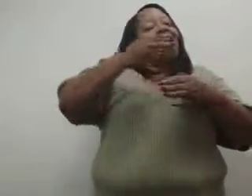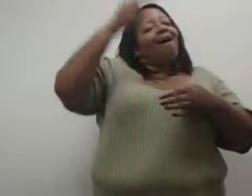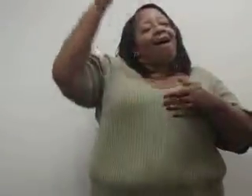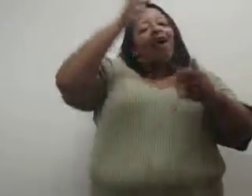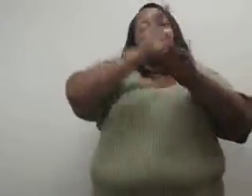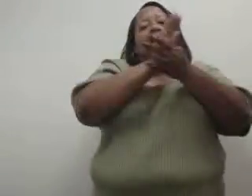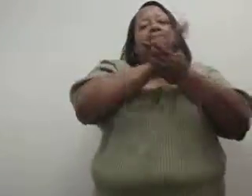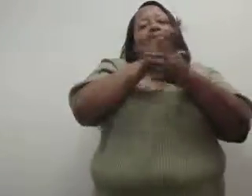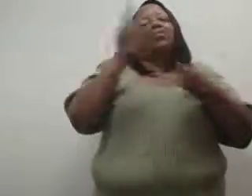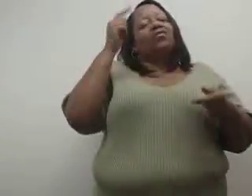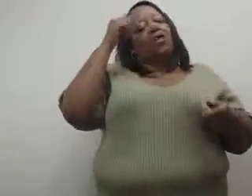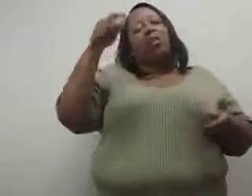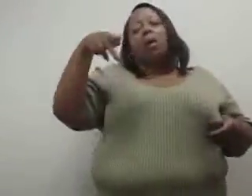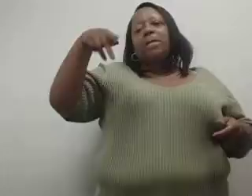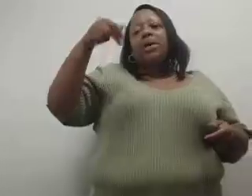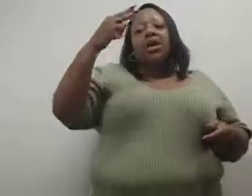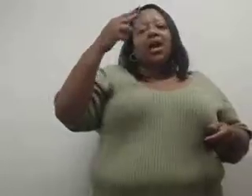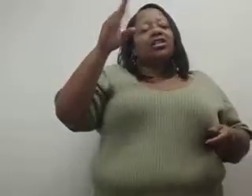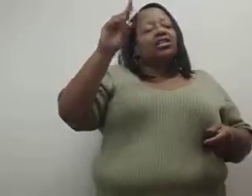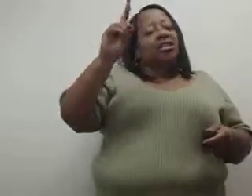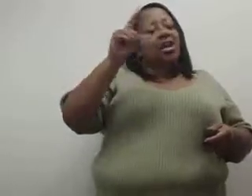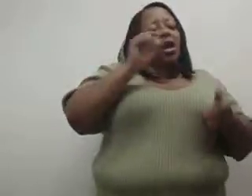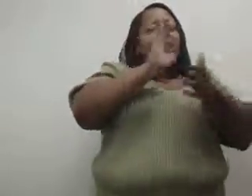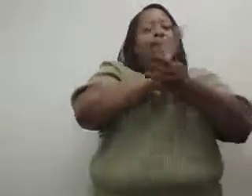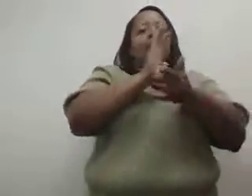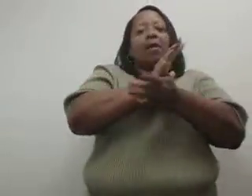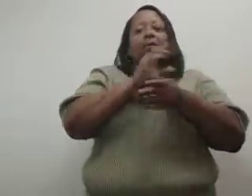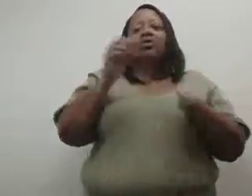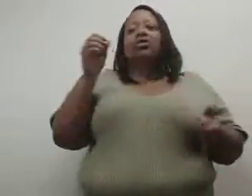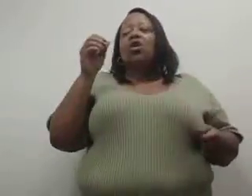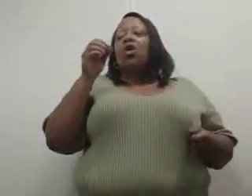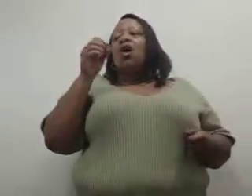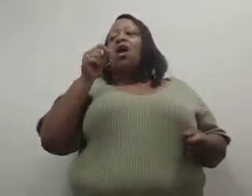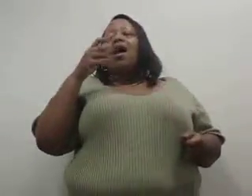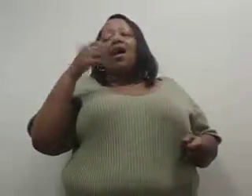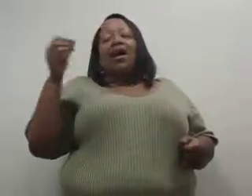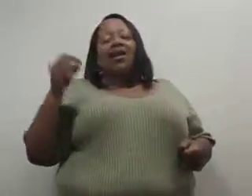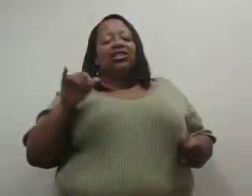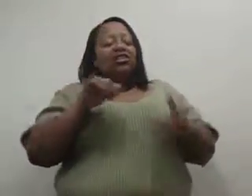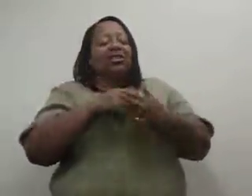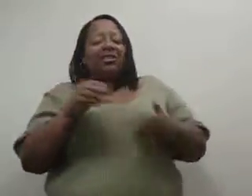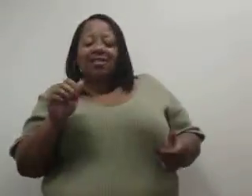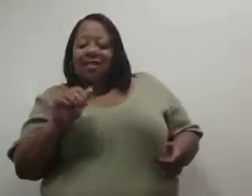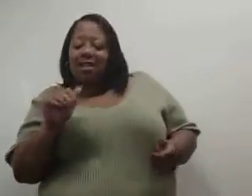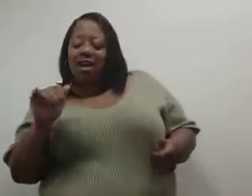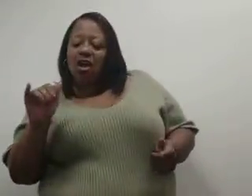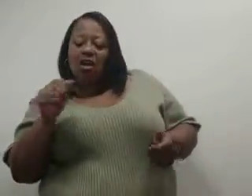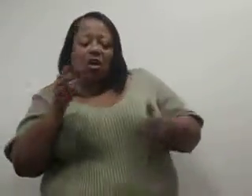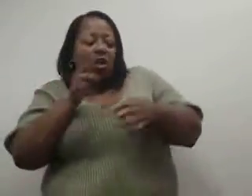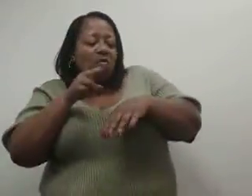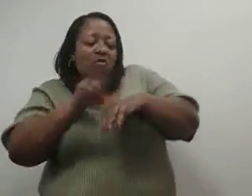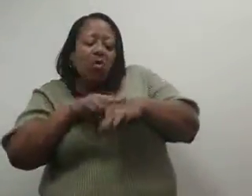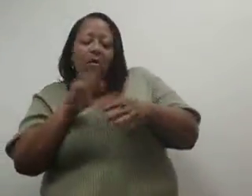sources into one cohesive piece at the end. So it's sort of like writing a little literature review, if you